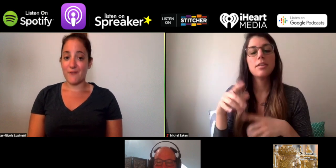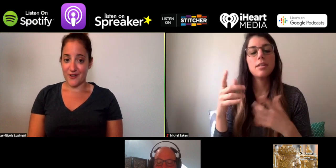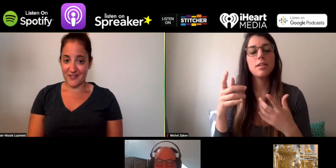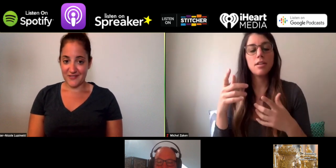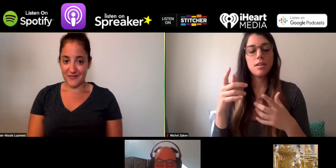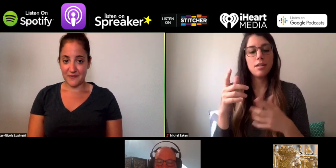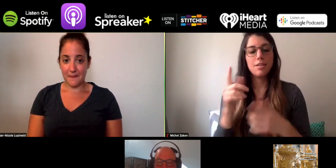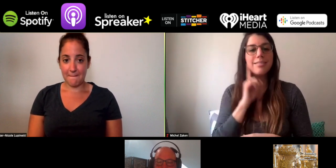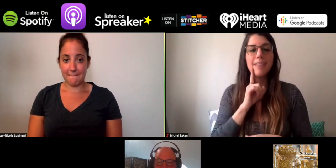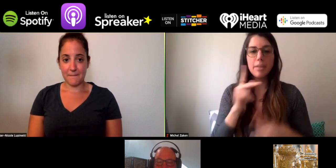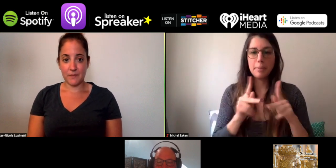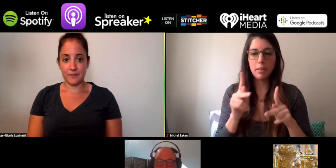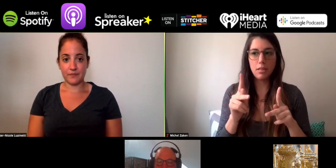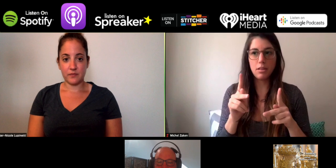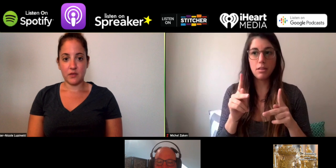However,